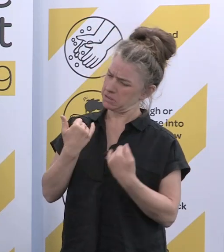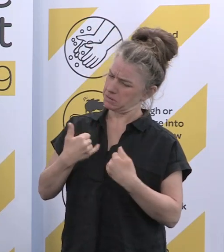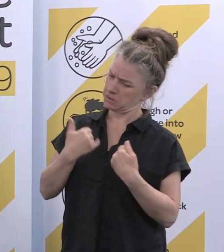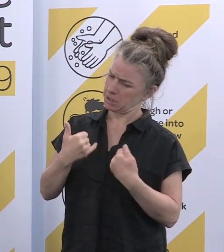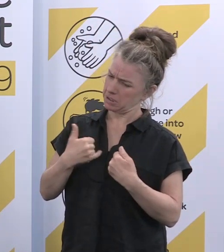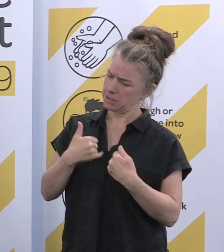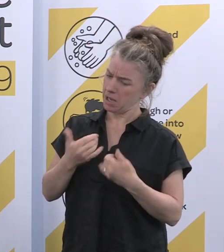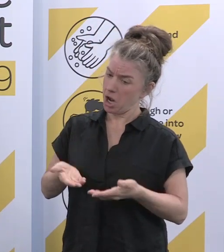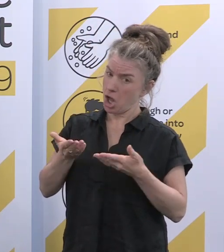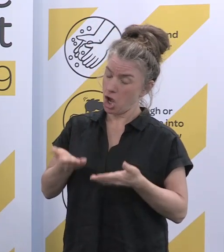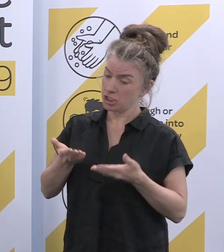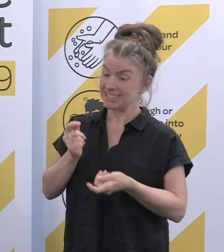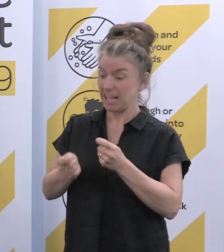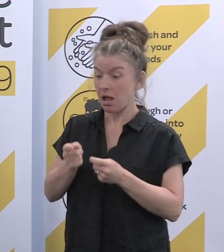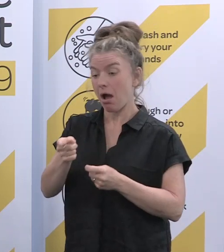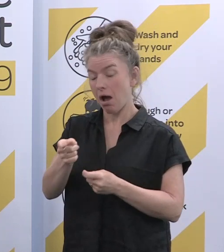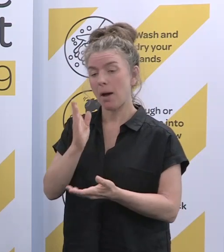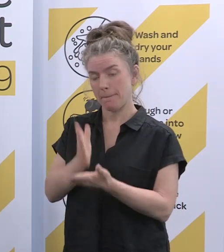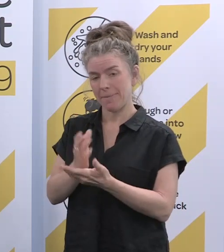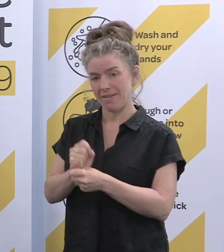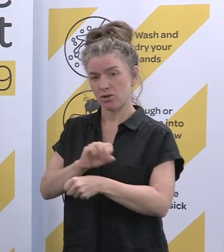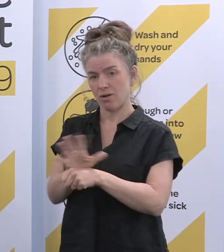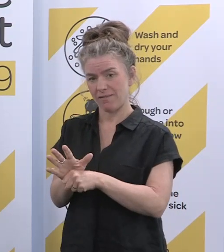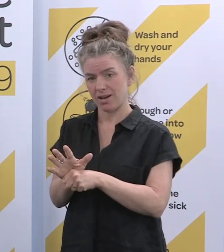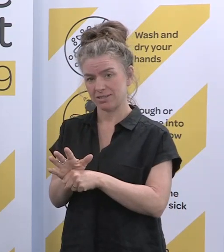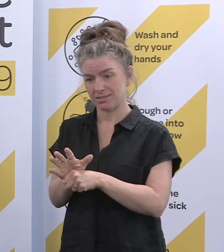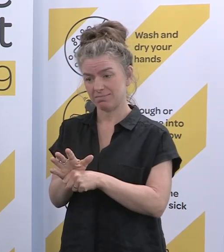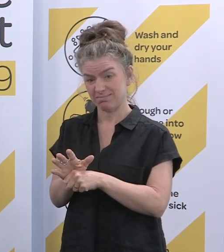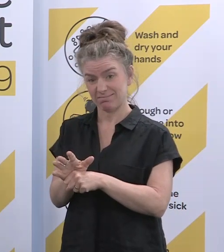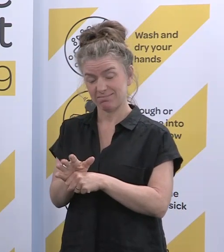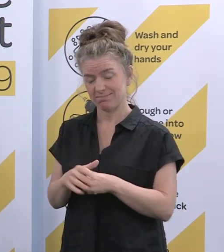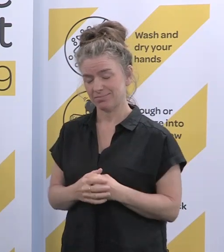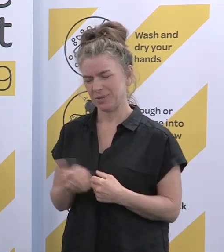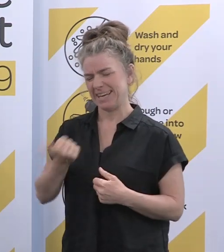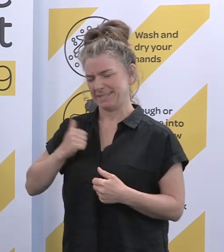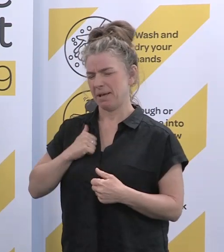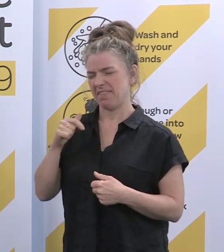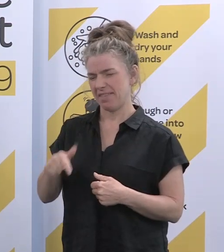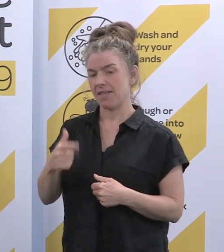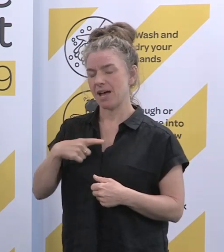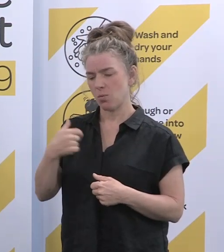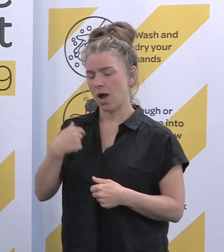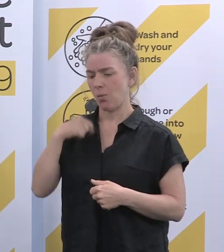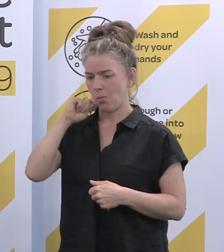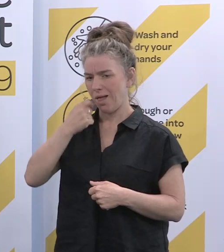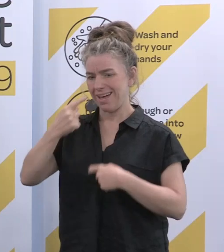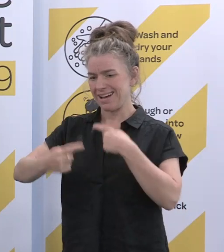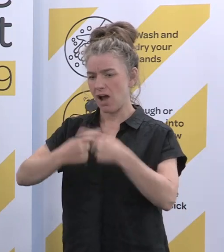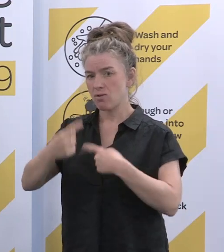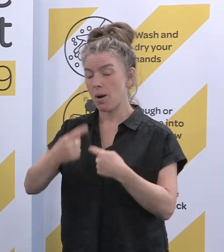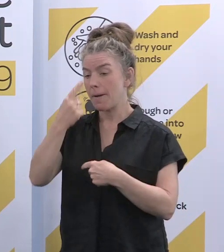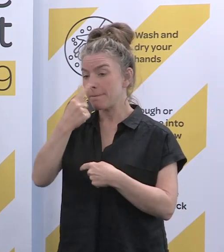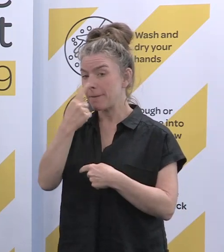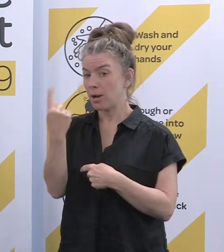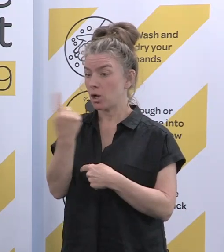in the disease, and they may test positive. So we would expect that to happen, and that's why we will be continue to be rigorous in that close contact